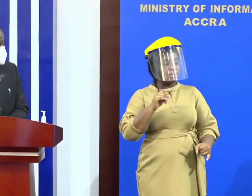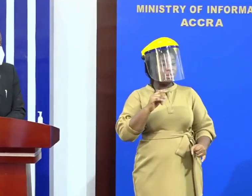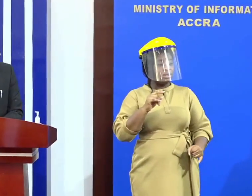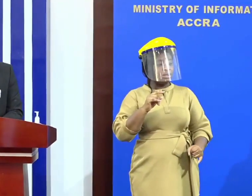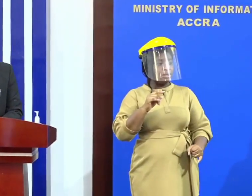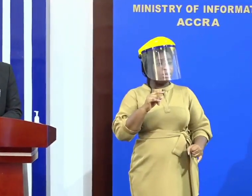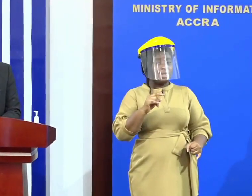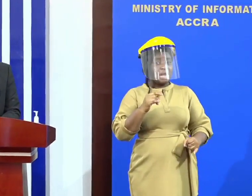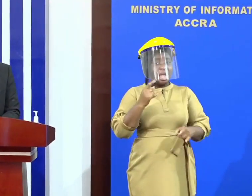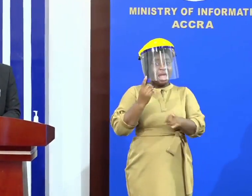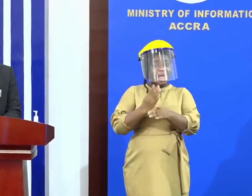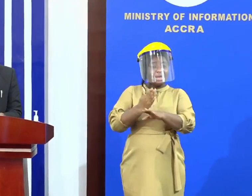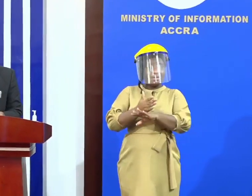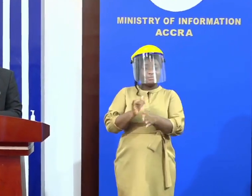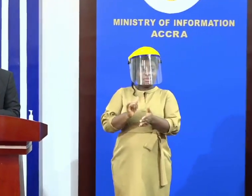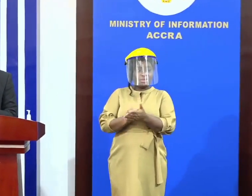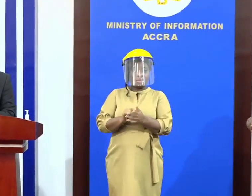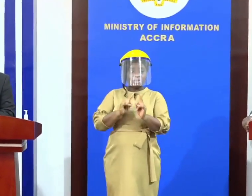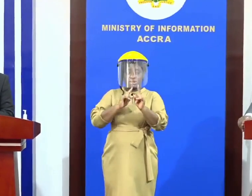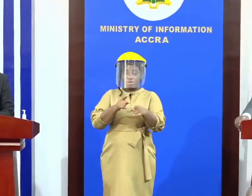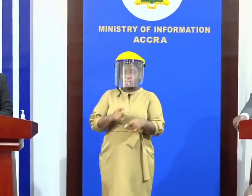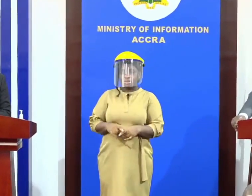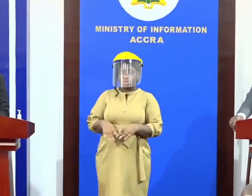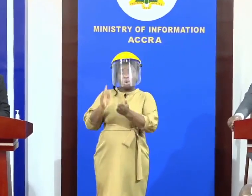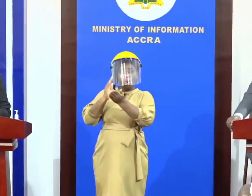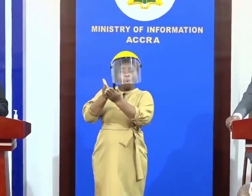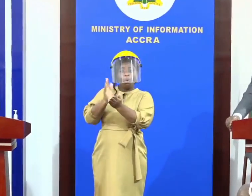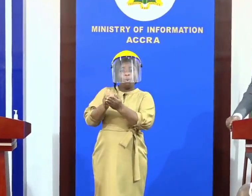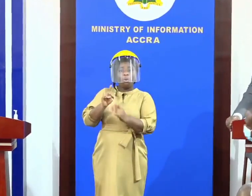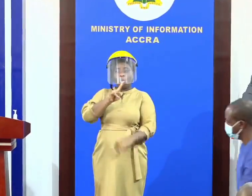Yes, after Fifi responds to the cocoa questions.